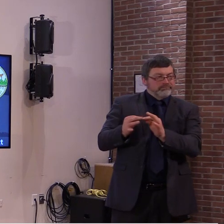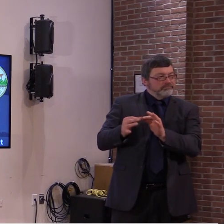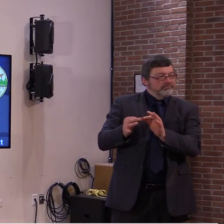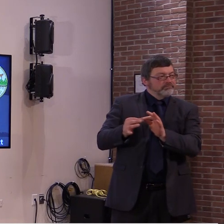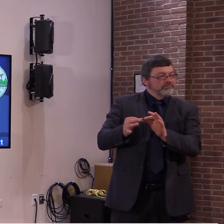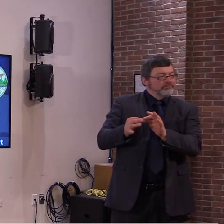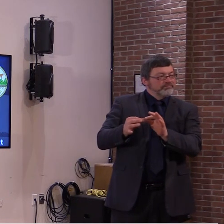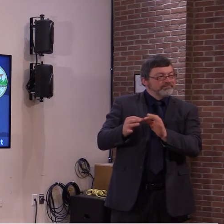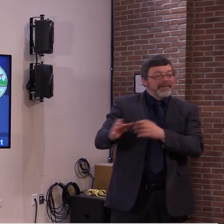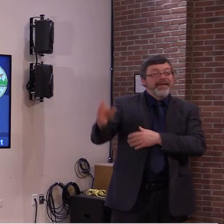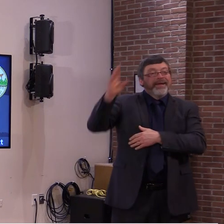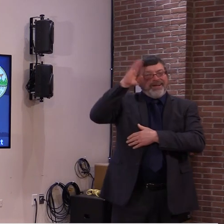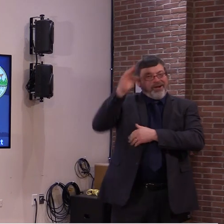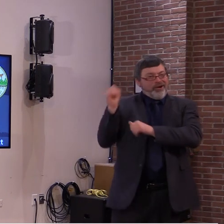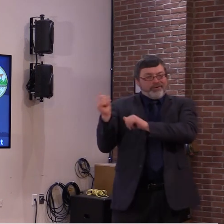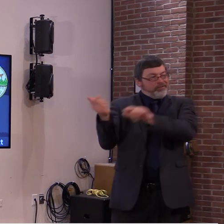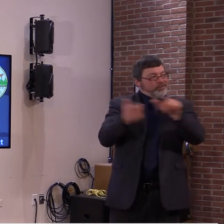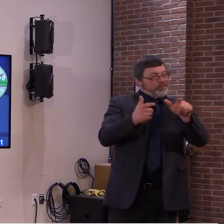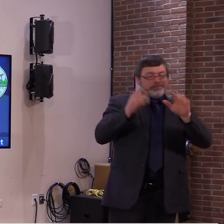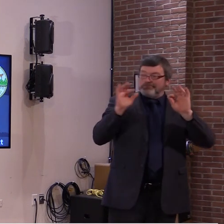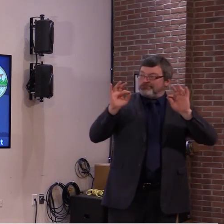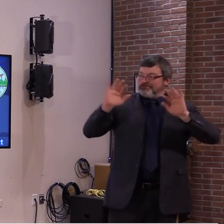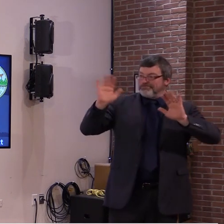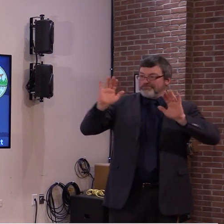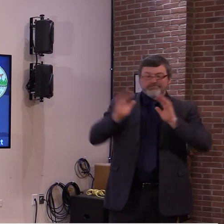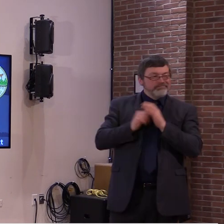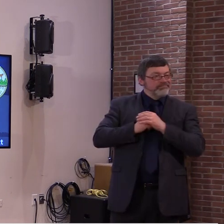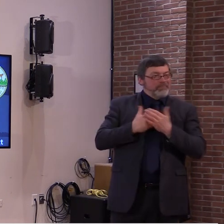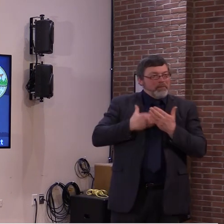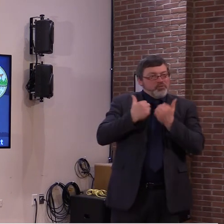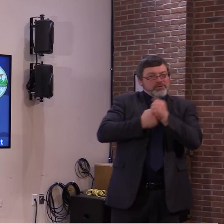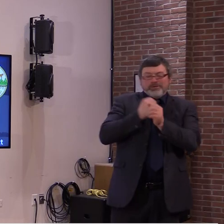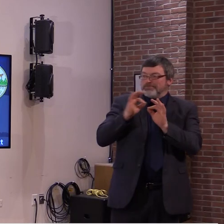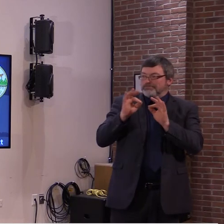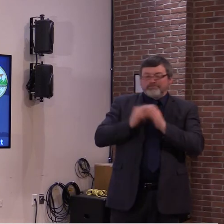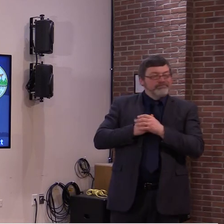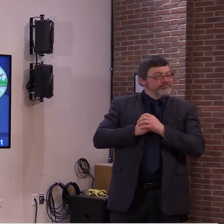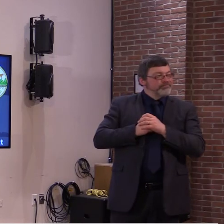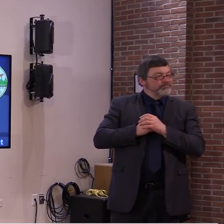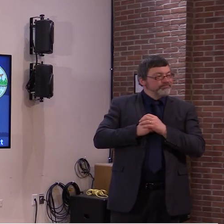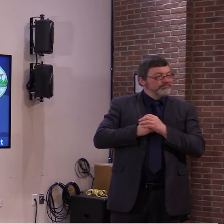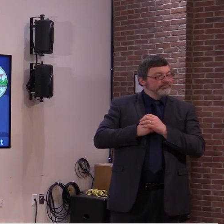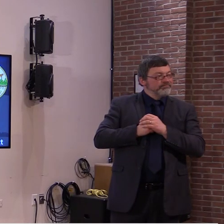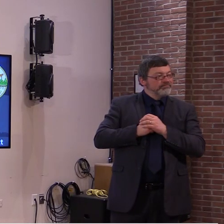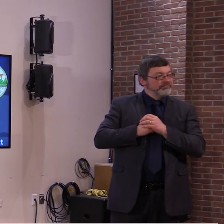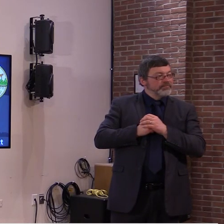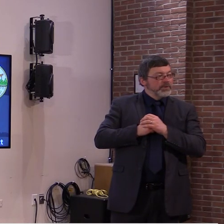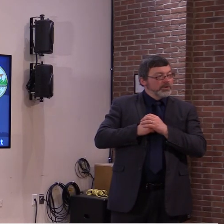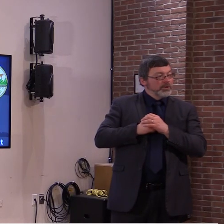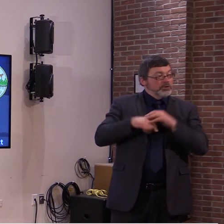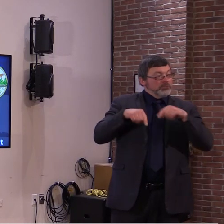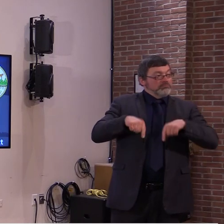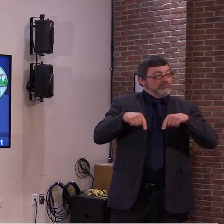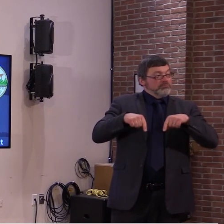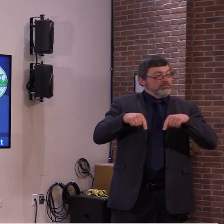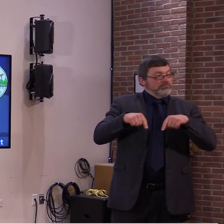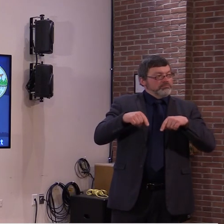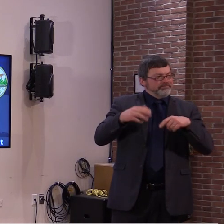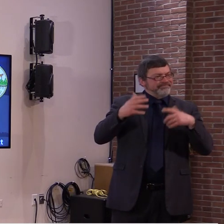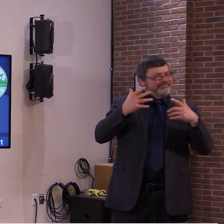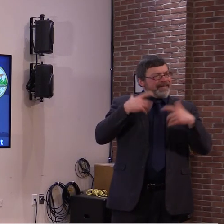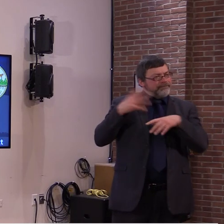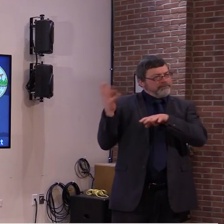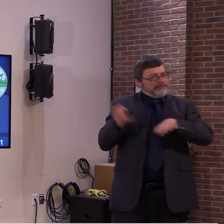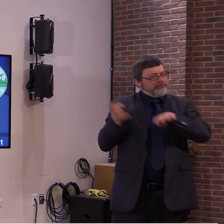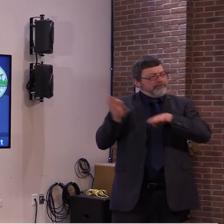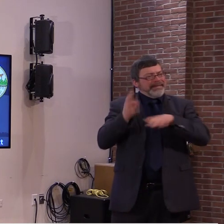Hi, everyone, and good morning. Although the data is still coming in, as has been indicated earlier, there